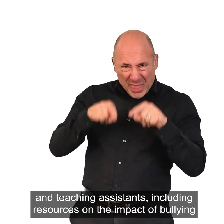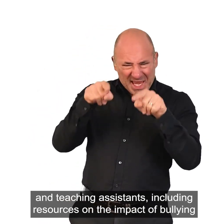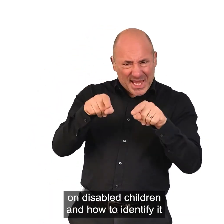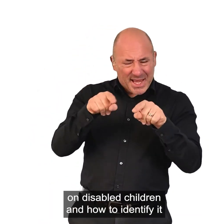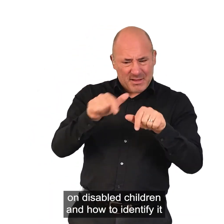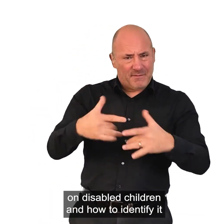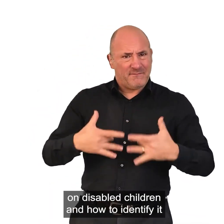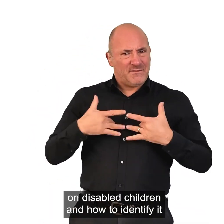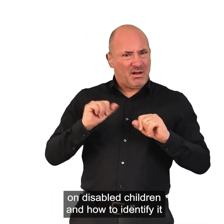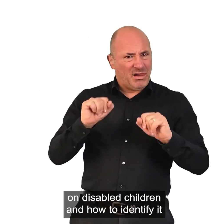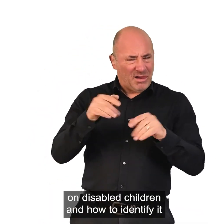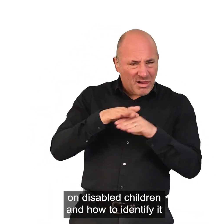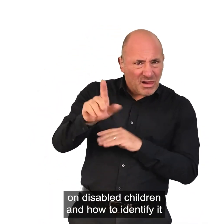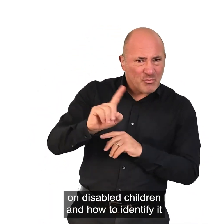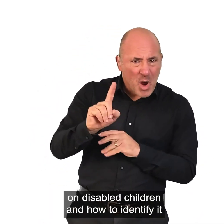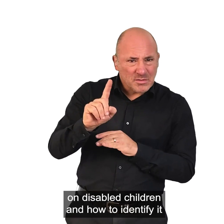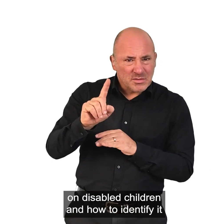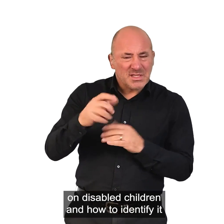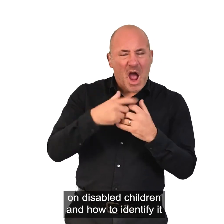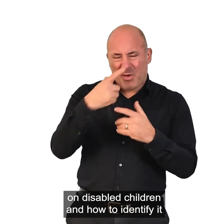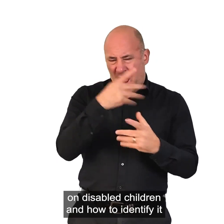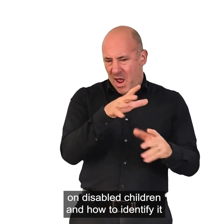on disabled children and how to identify it.